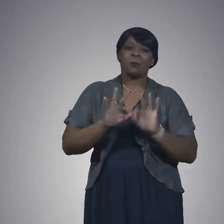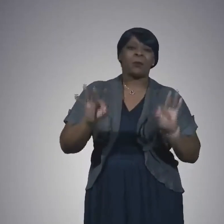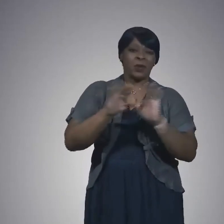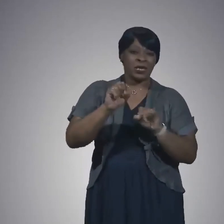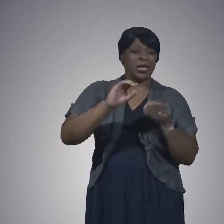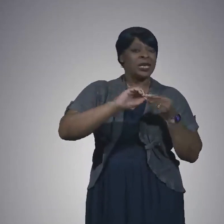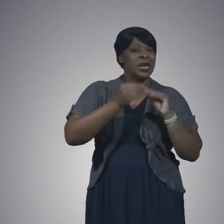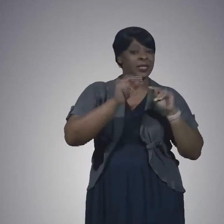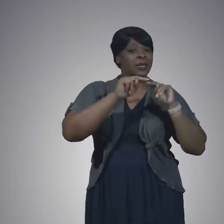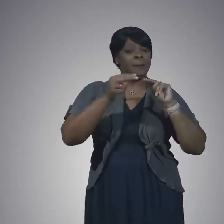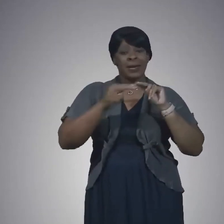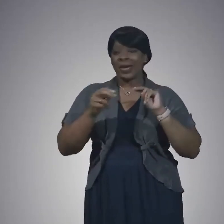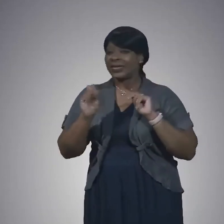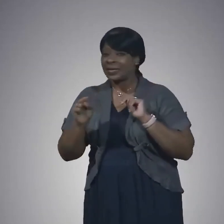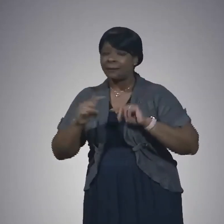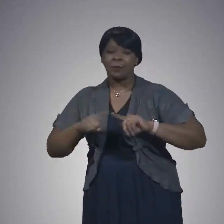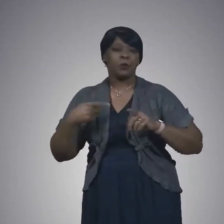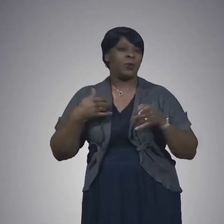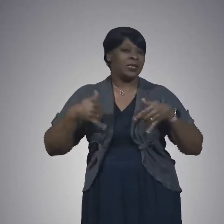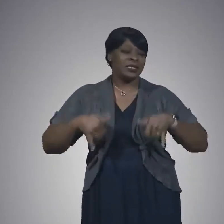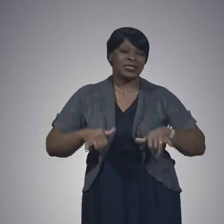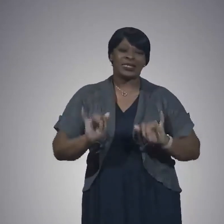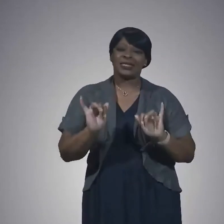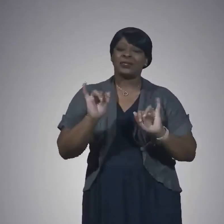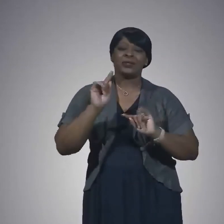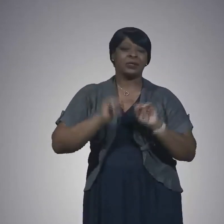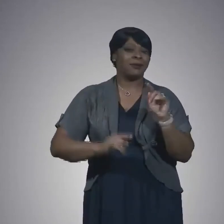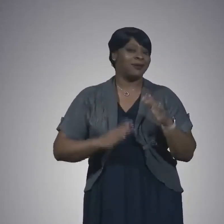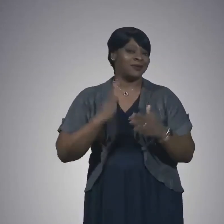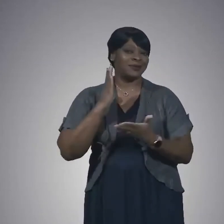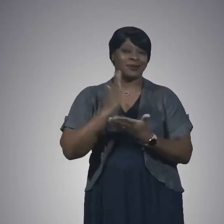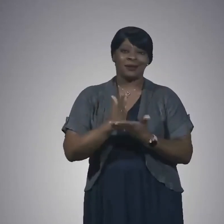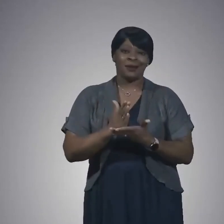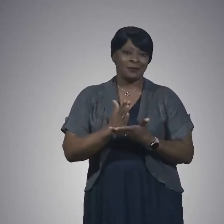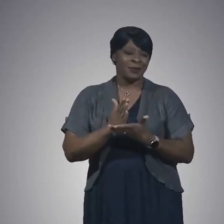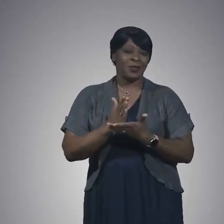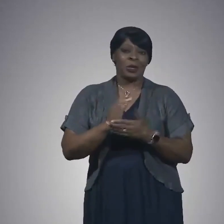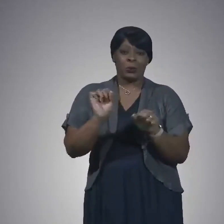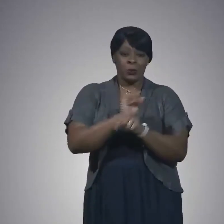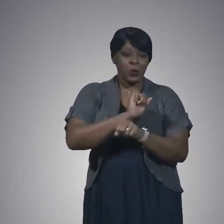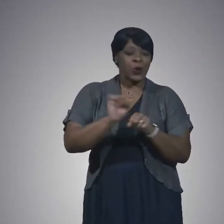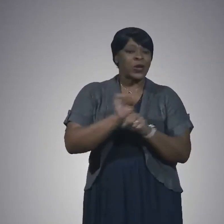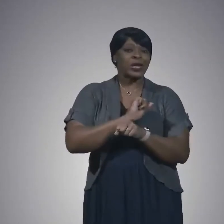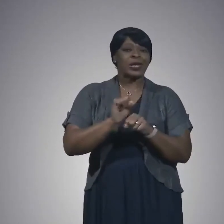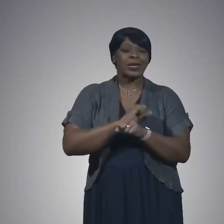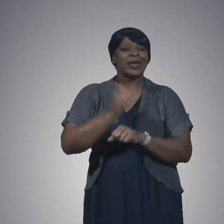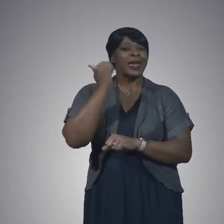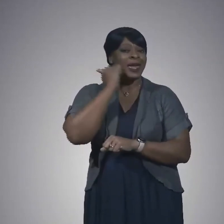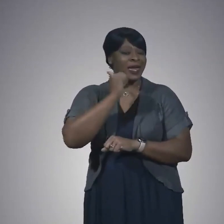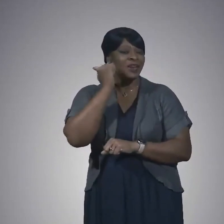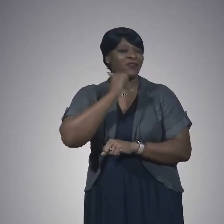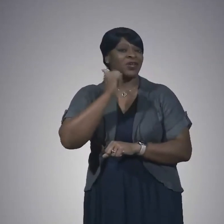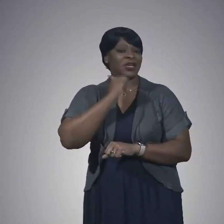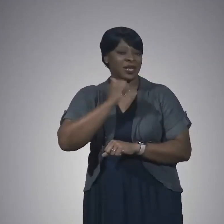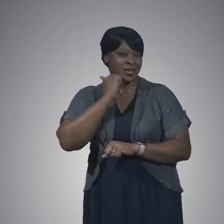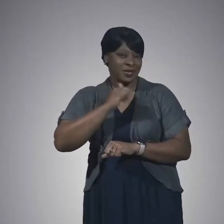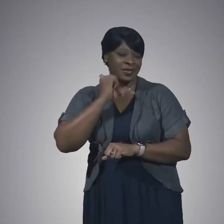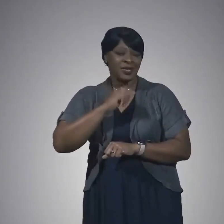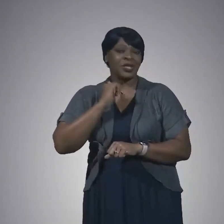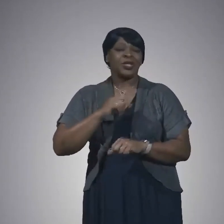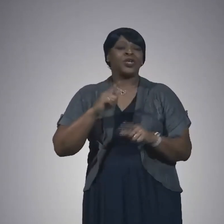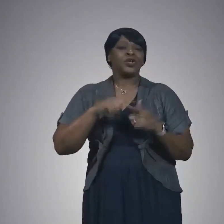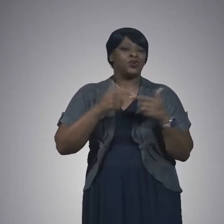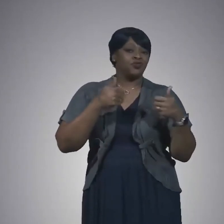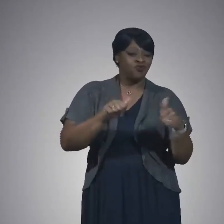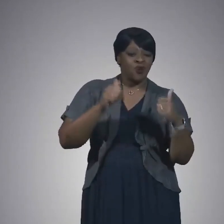numbers are coming down, but we cannot stop working every single day to put efforts